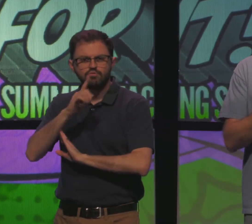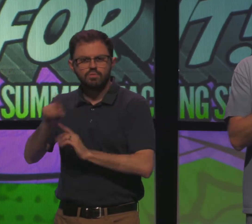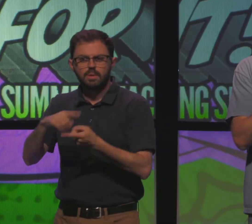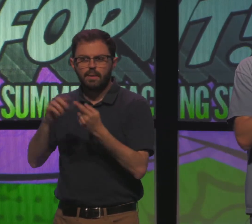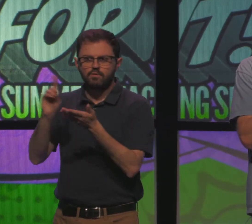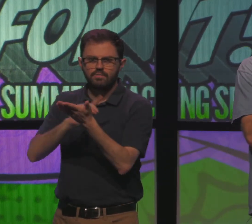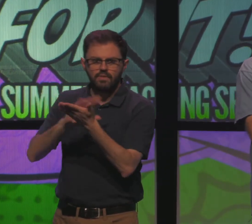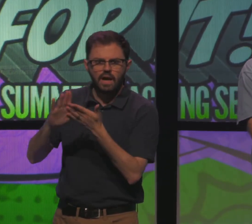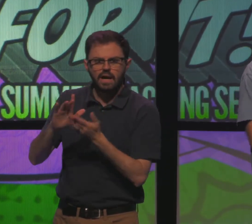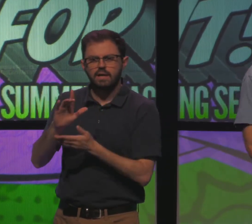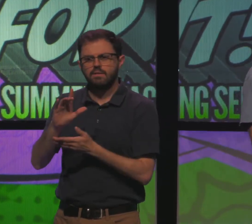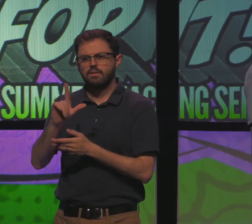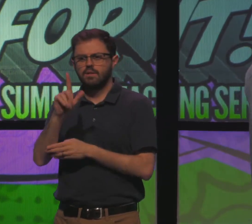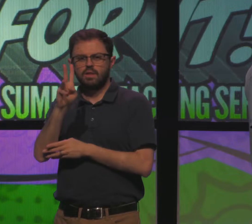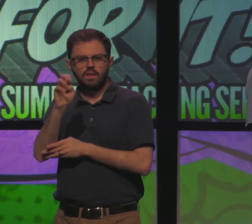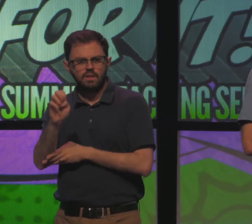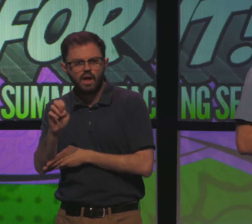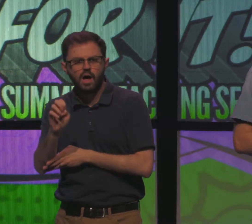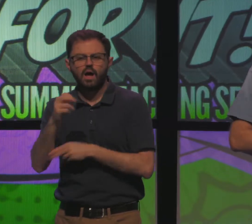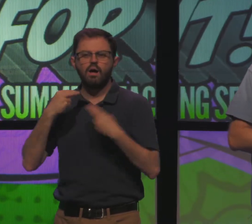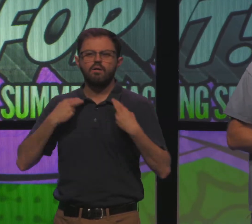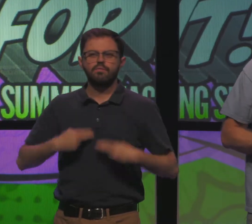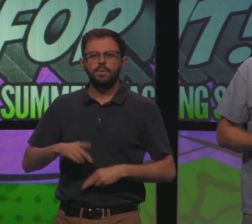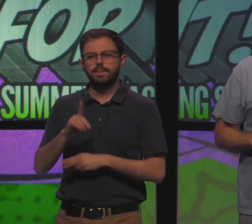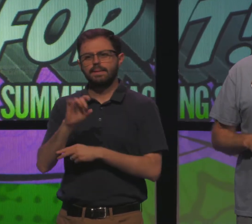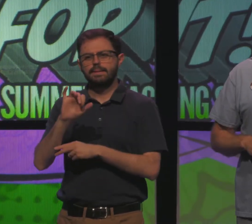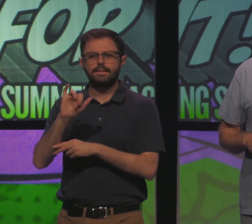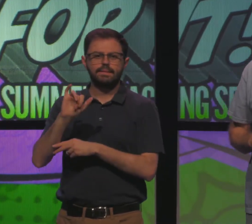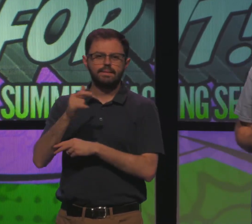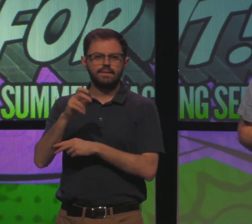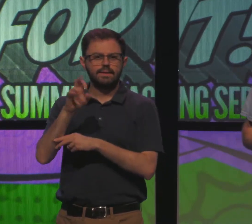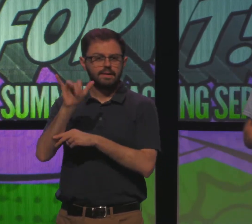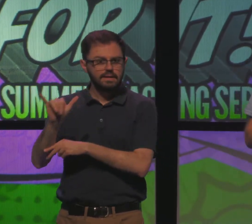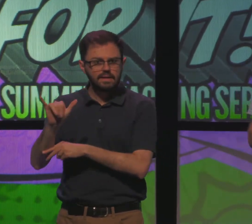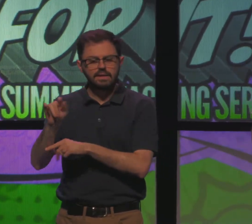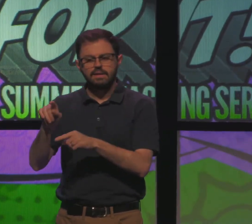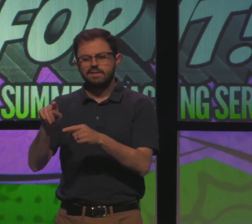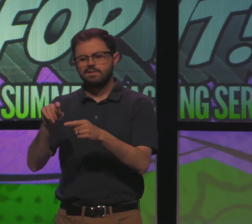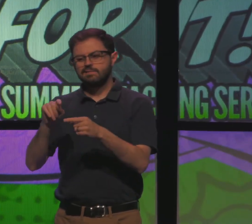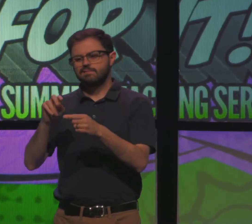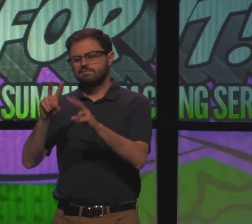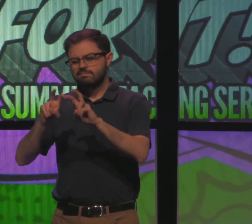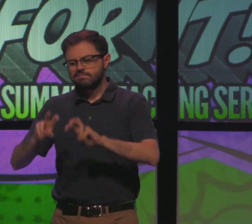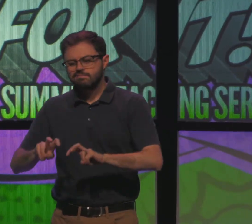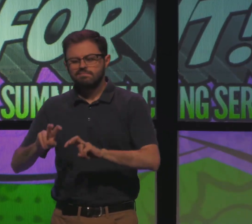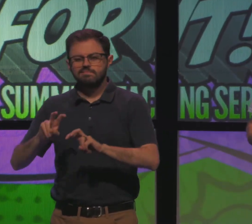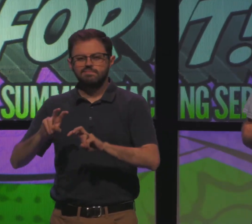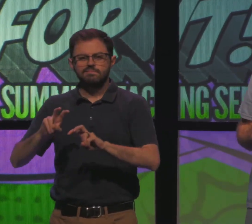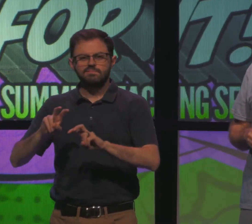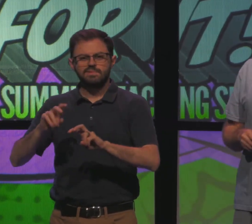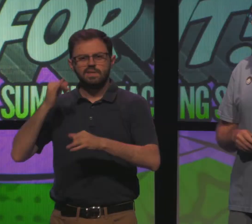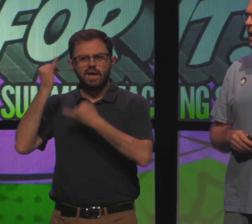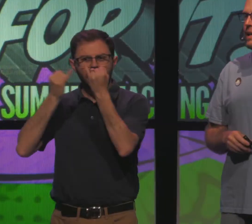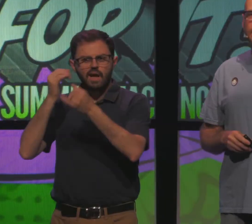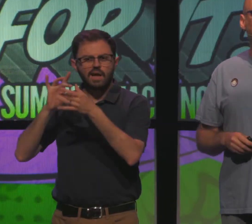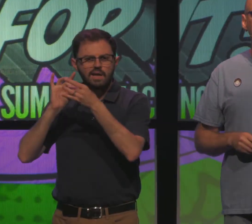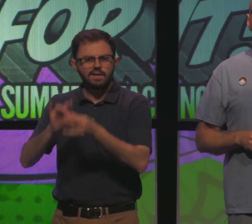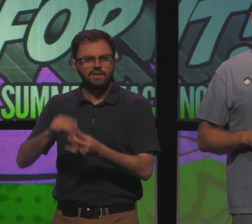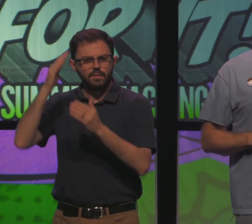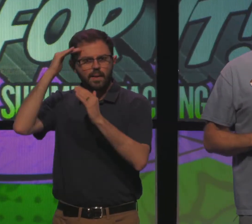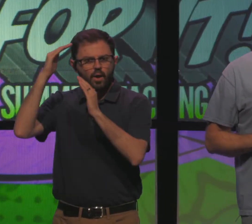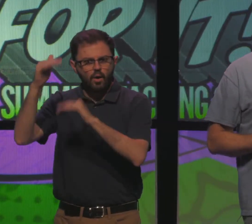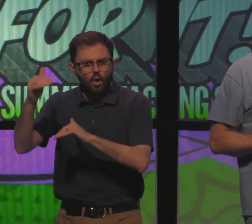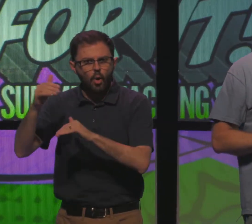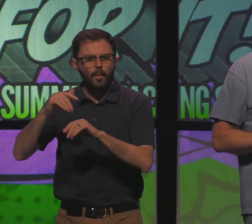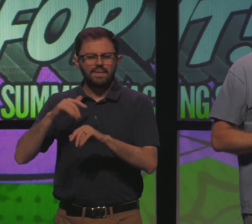a deeper truth about what human dignity is all about, a deeper truth about hope. And that deeper truth transcends any type